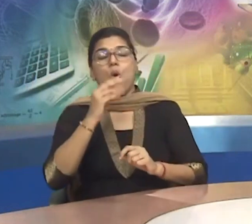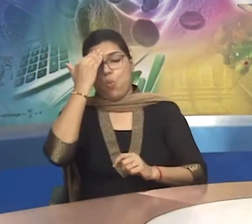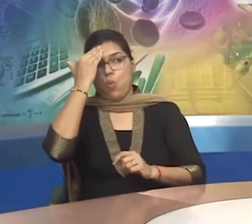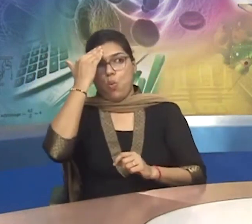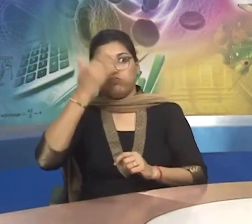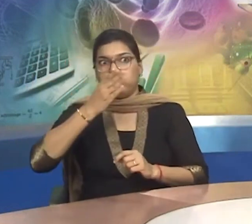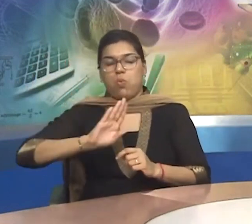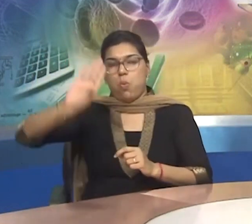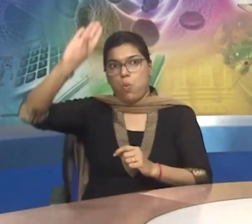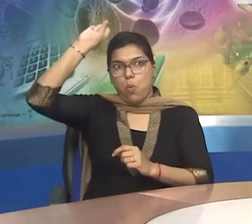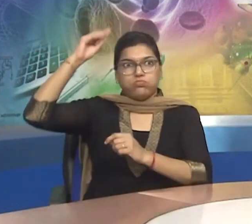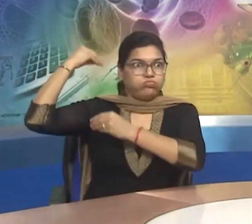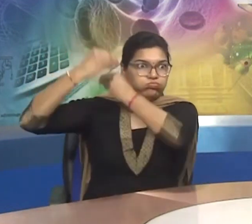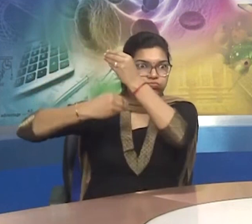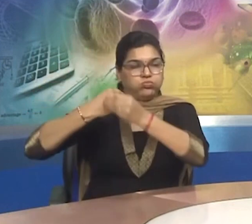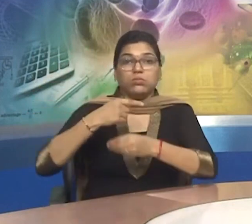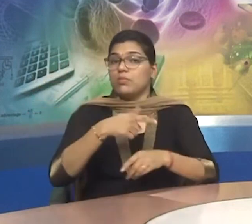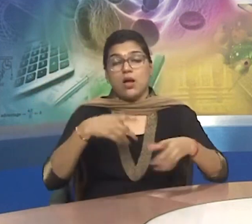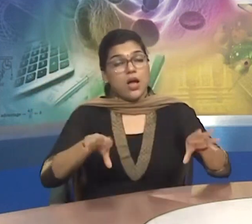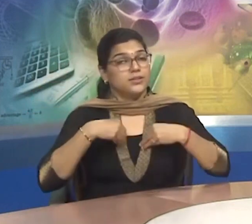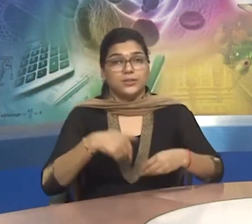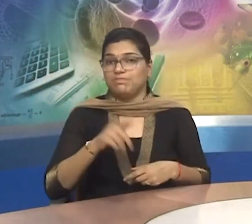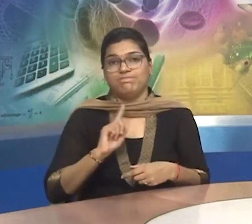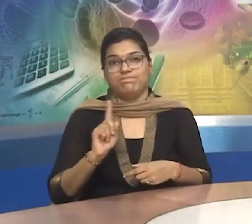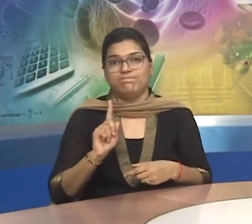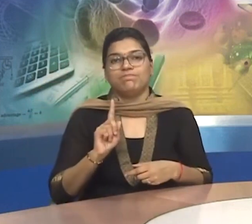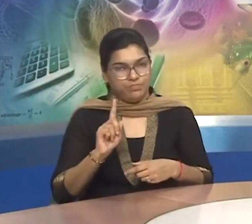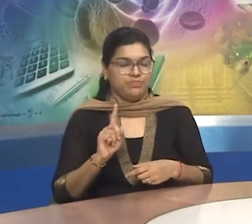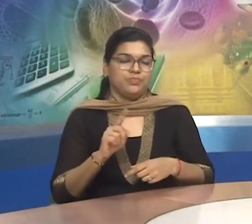We cannot even copy a title from the other countries.